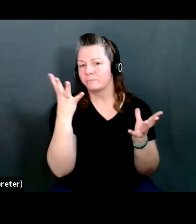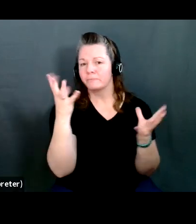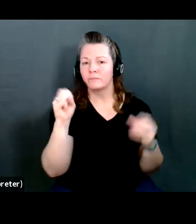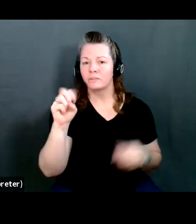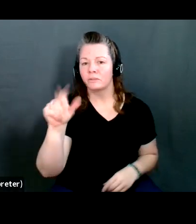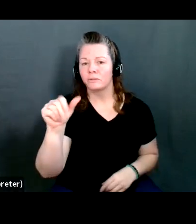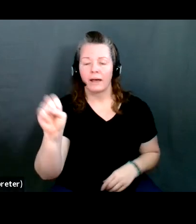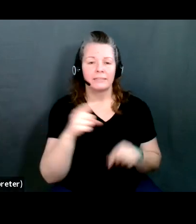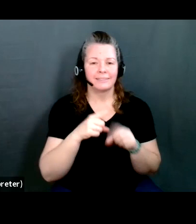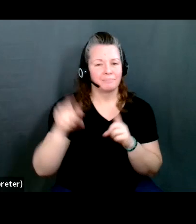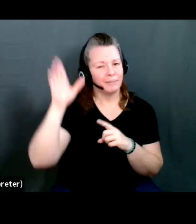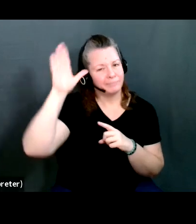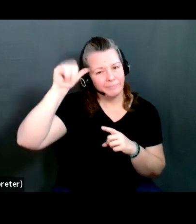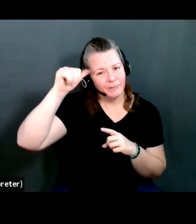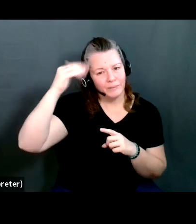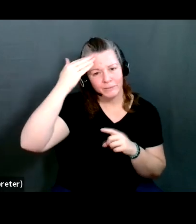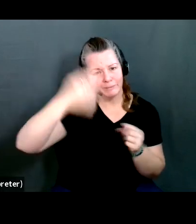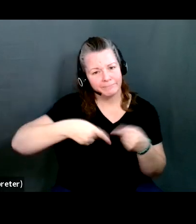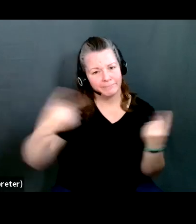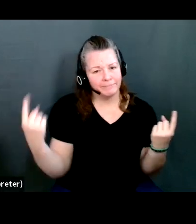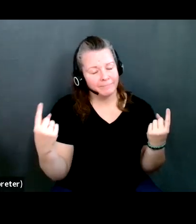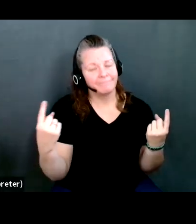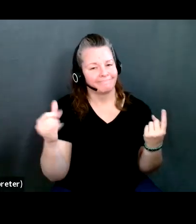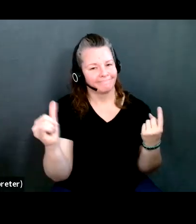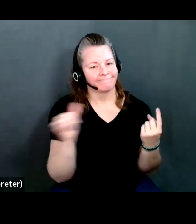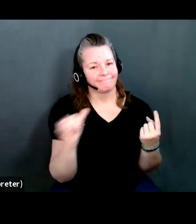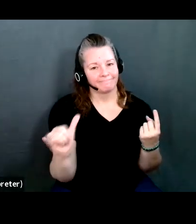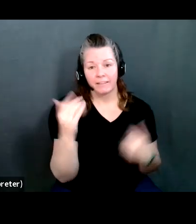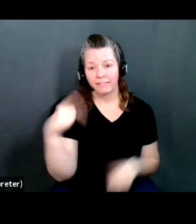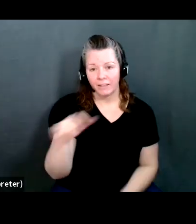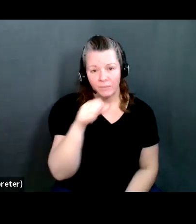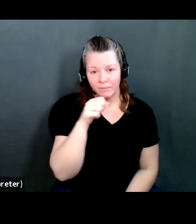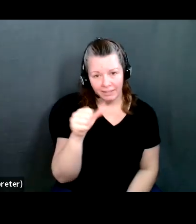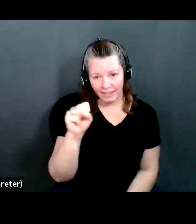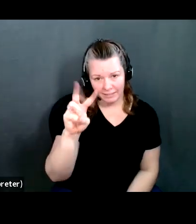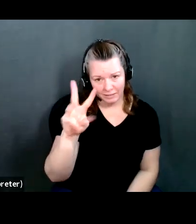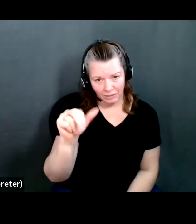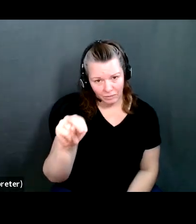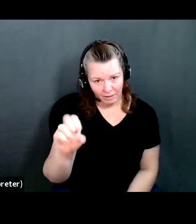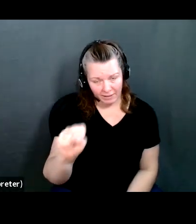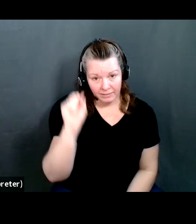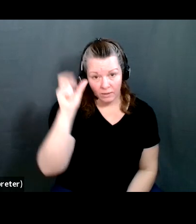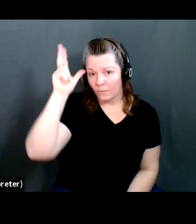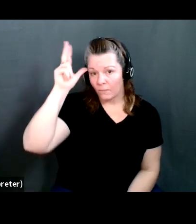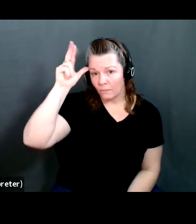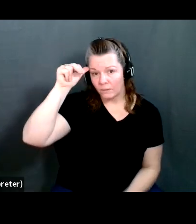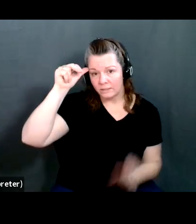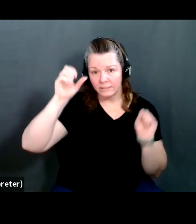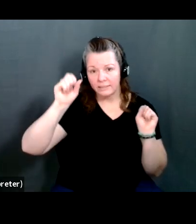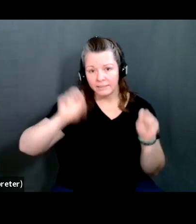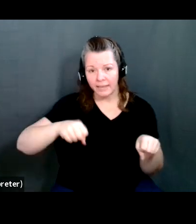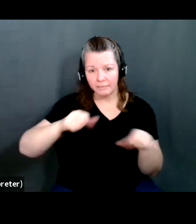its opposite, and so did I. They were no swans. A horse can be broken by such